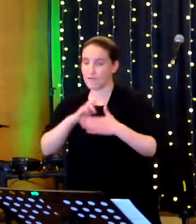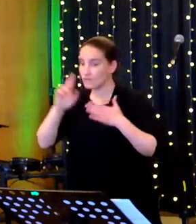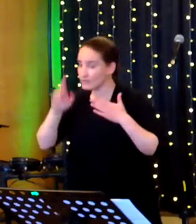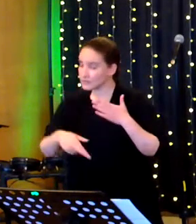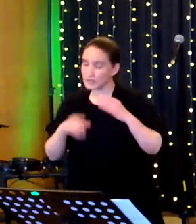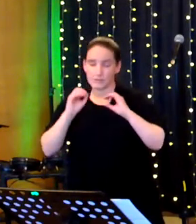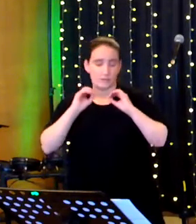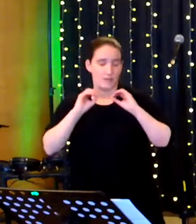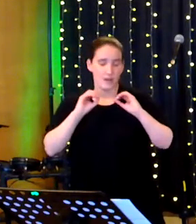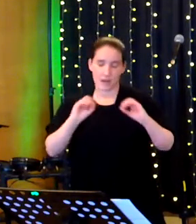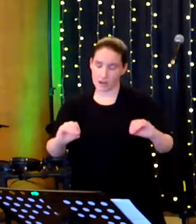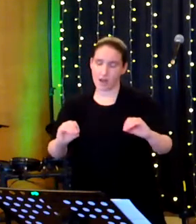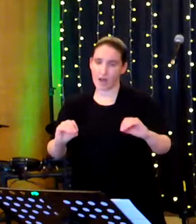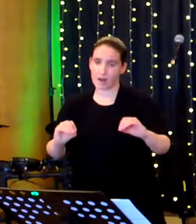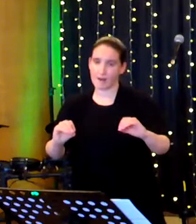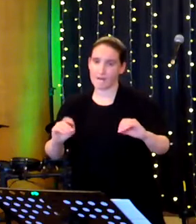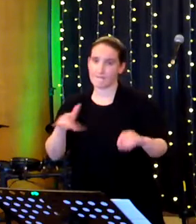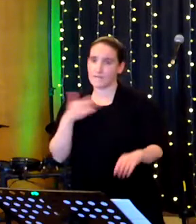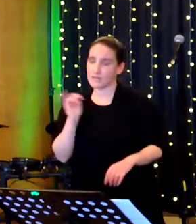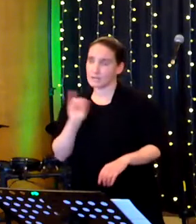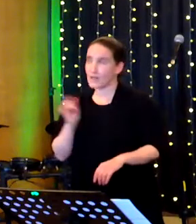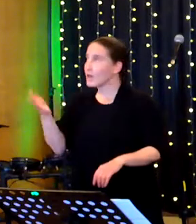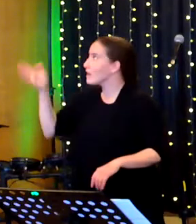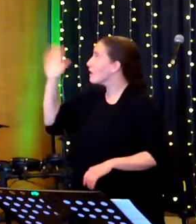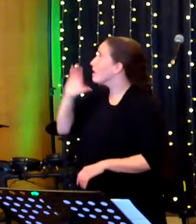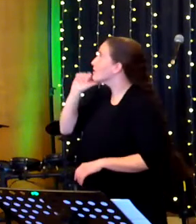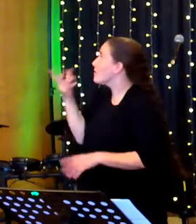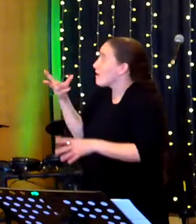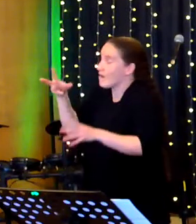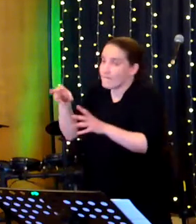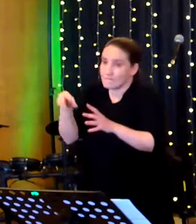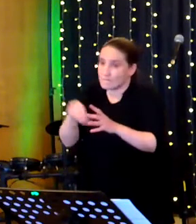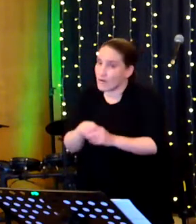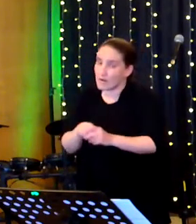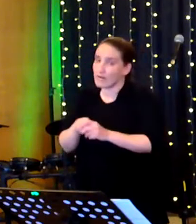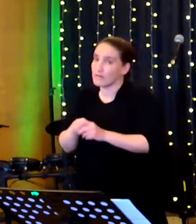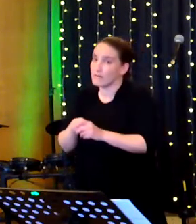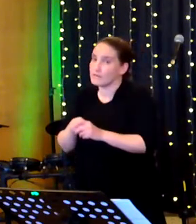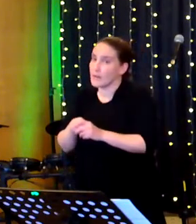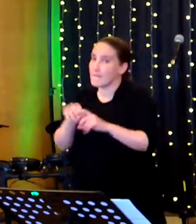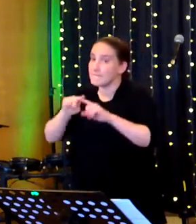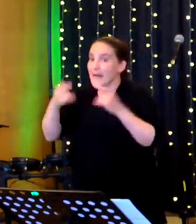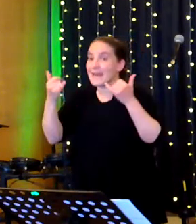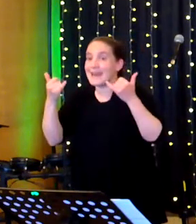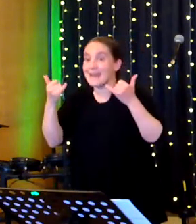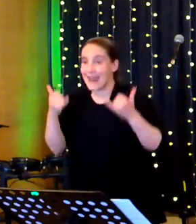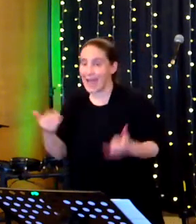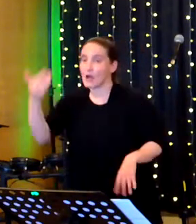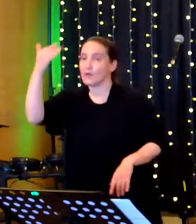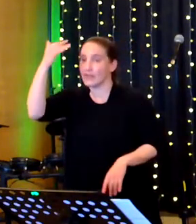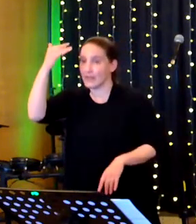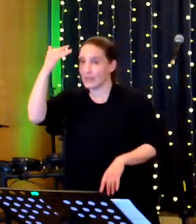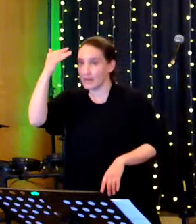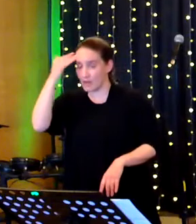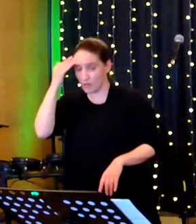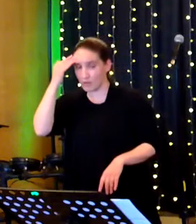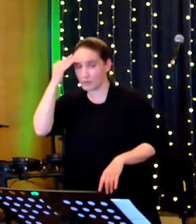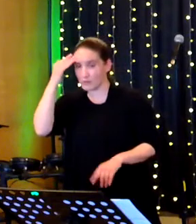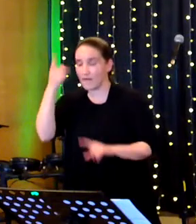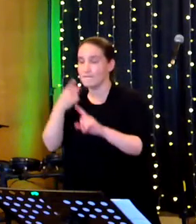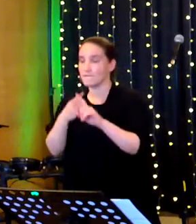Nothing has happened. There's been no signs until now. And this heavenly messenger tells